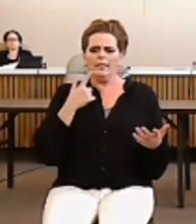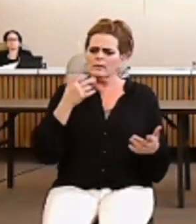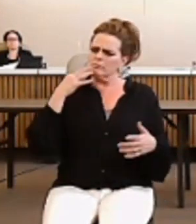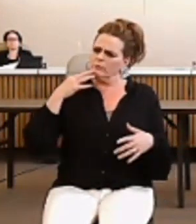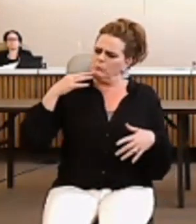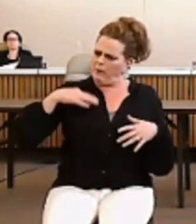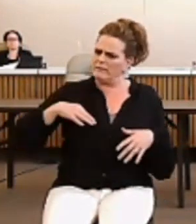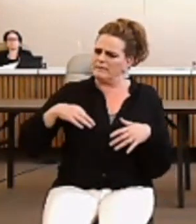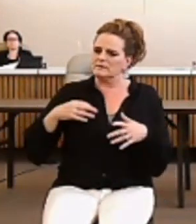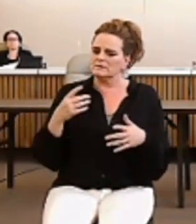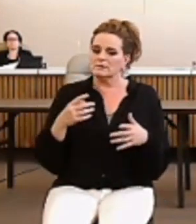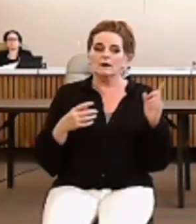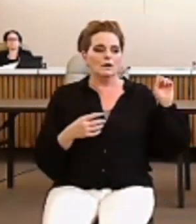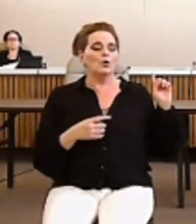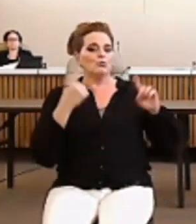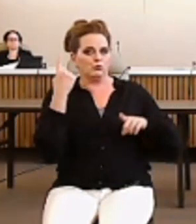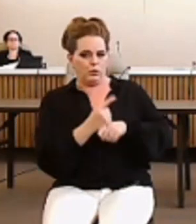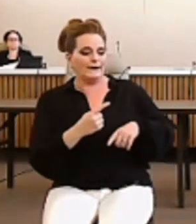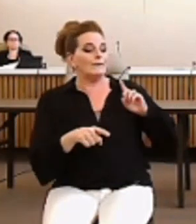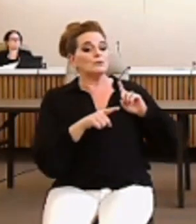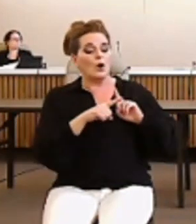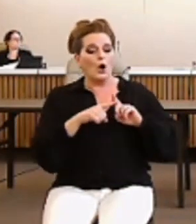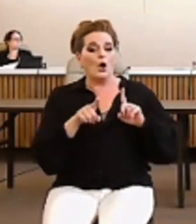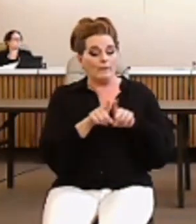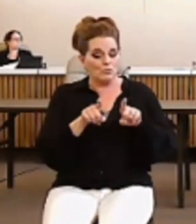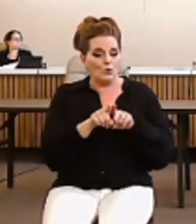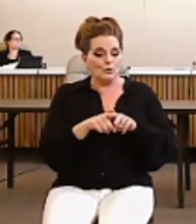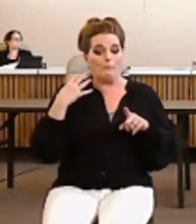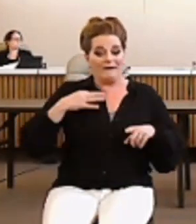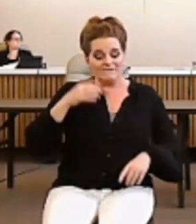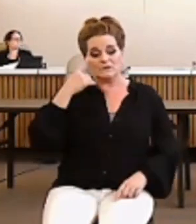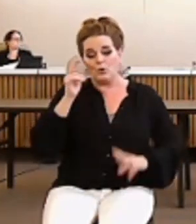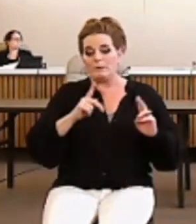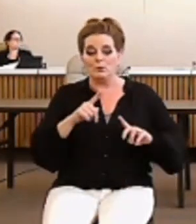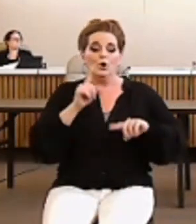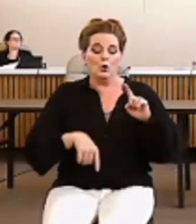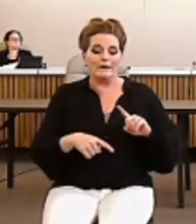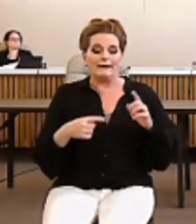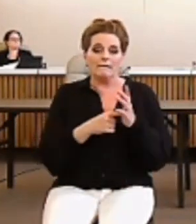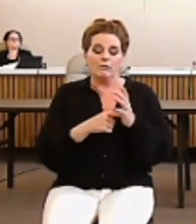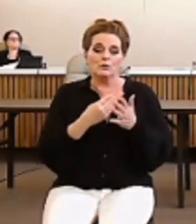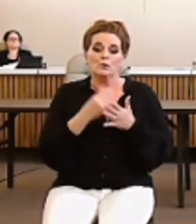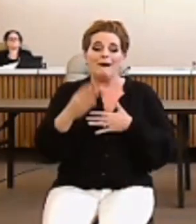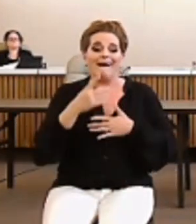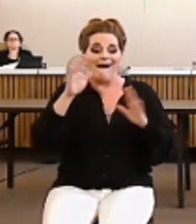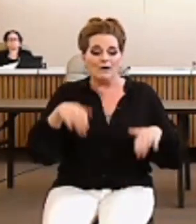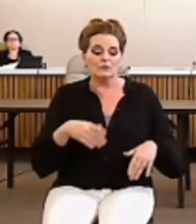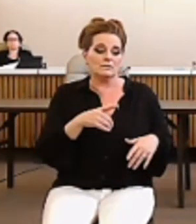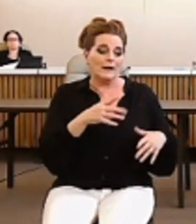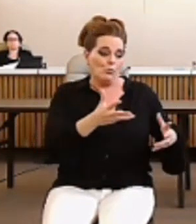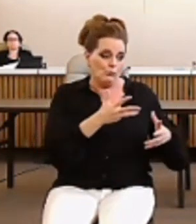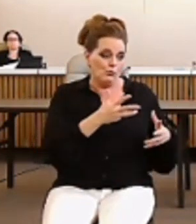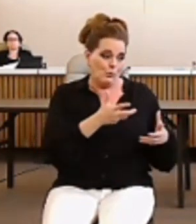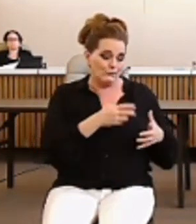beneficial Sure. And there are things to the also, community. and there are also benefits for people who can't afford houses and want to live in apartments. And this